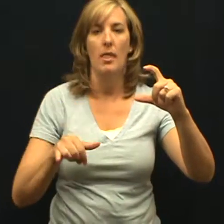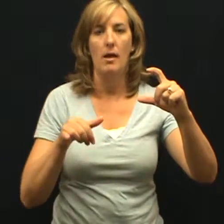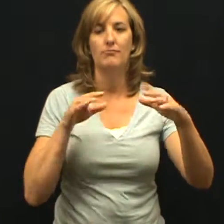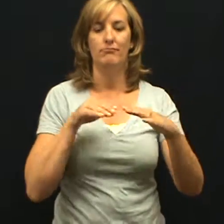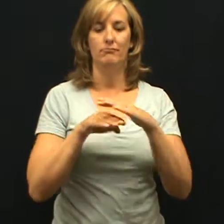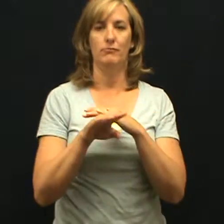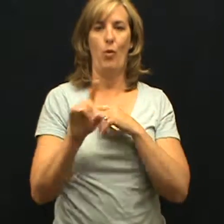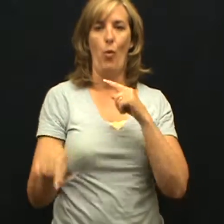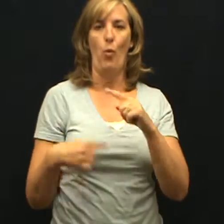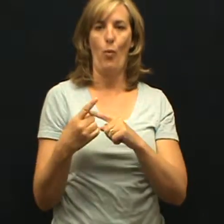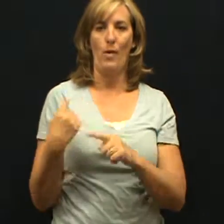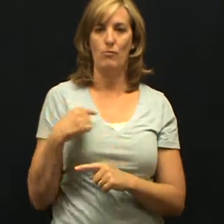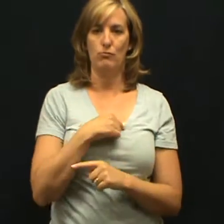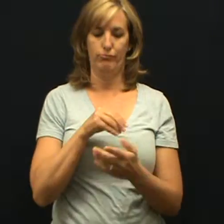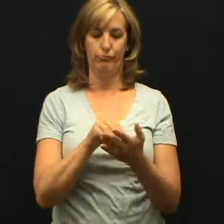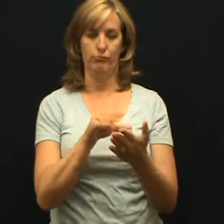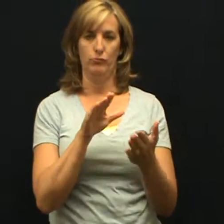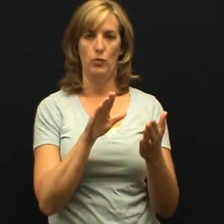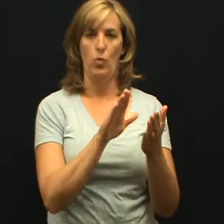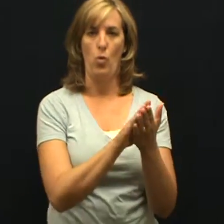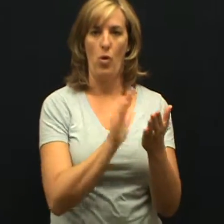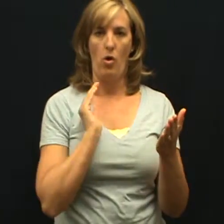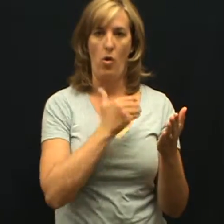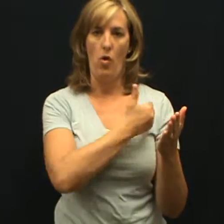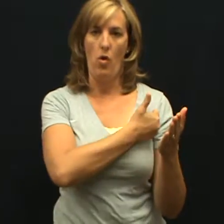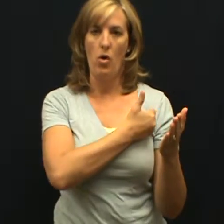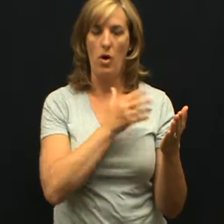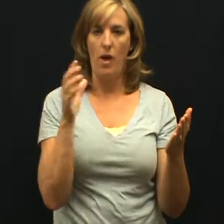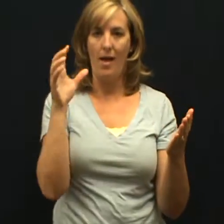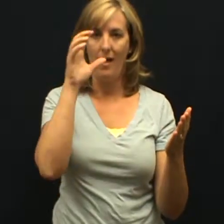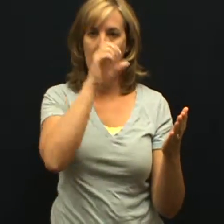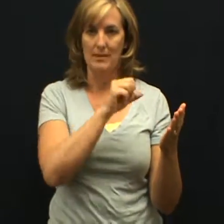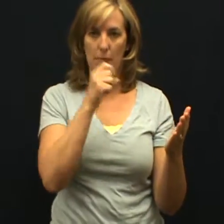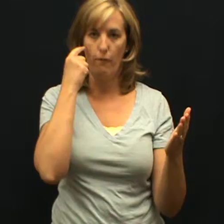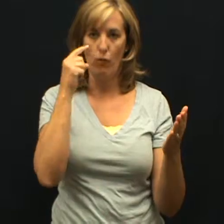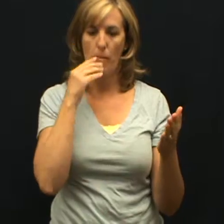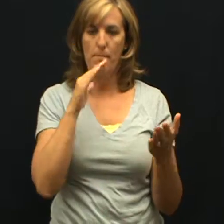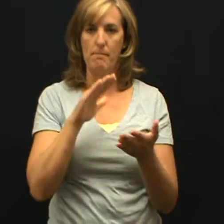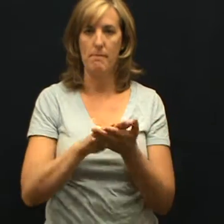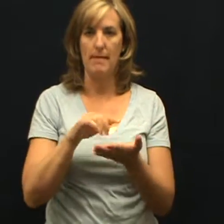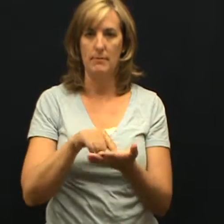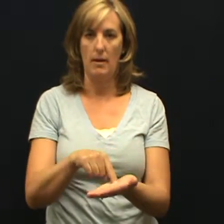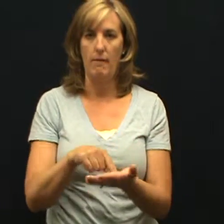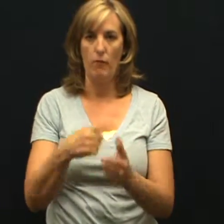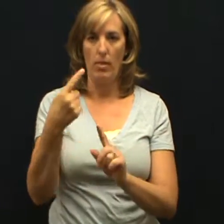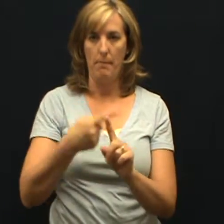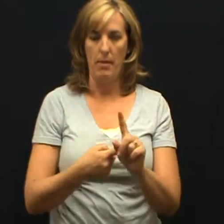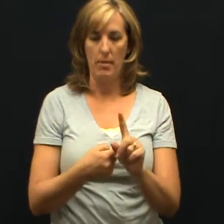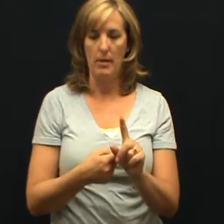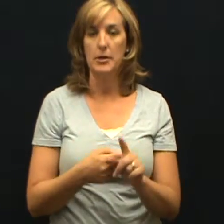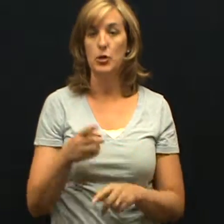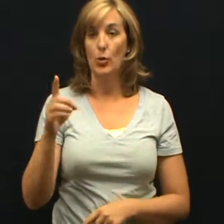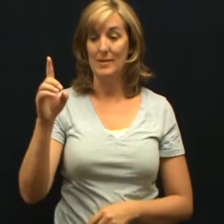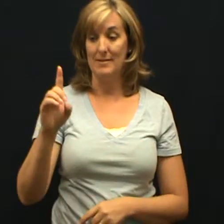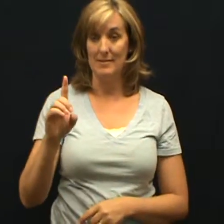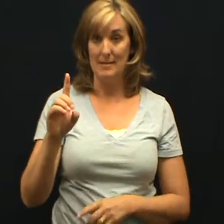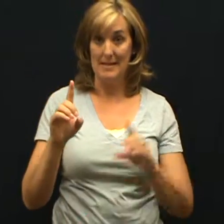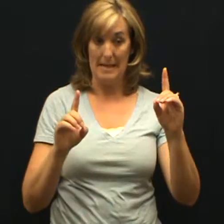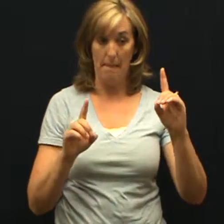we recorded our estimate of bad debt expense for the month. And so it was a debit to bad debt expense and a credit to the allowance